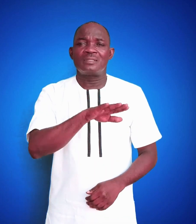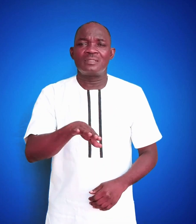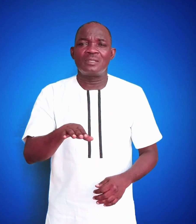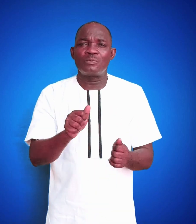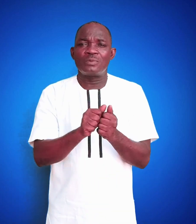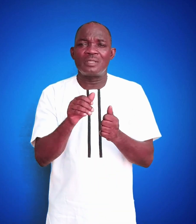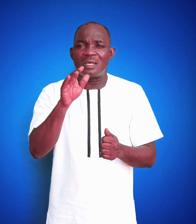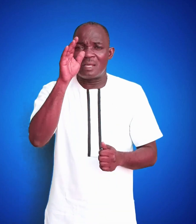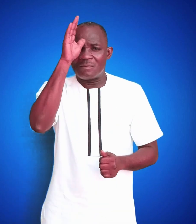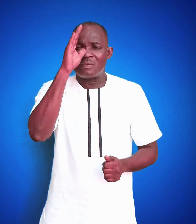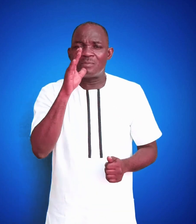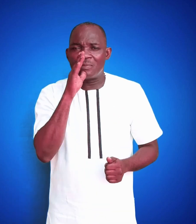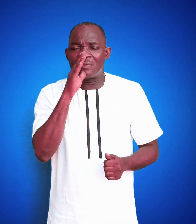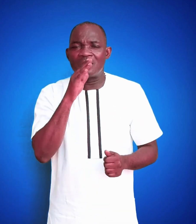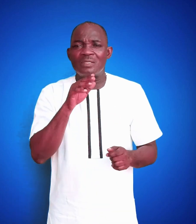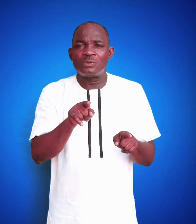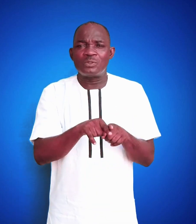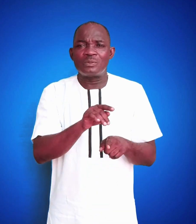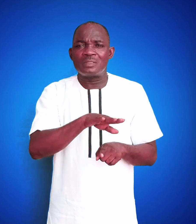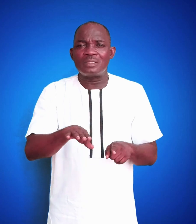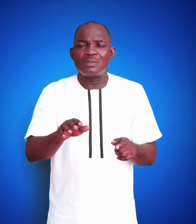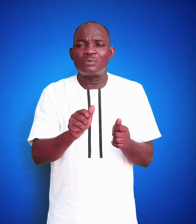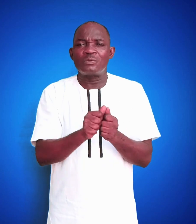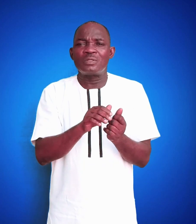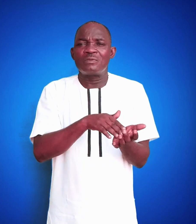Orphans and vulnerable children,